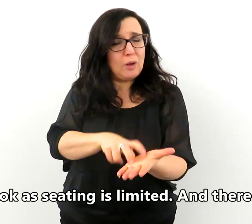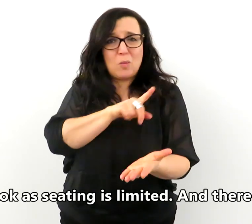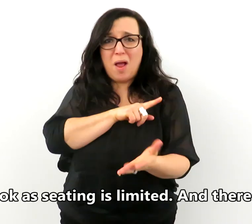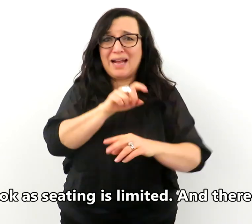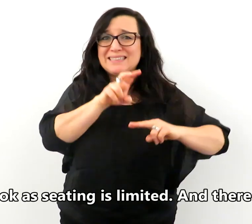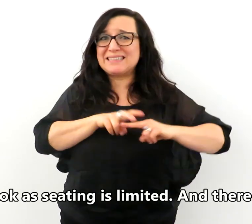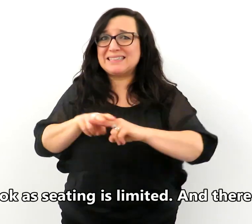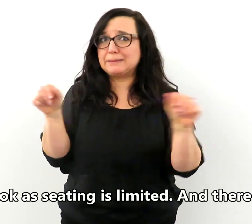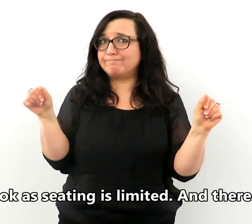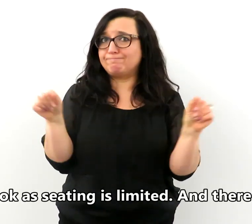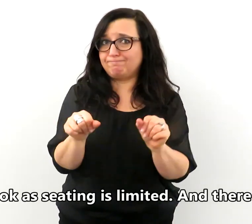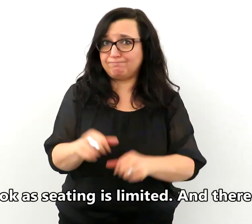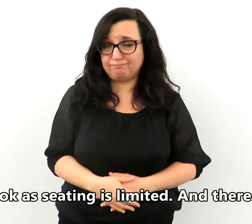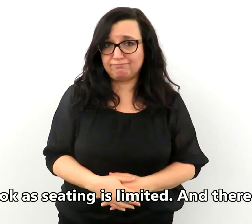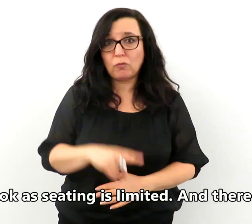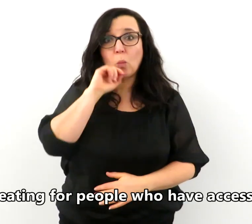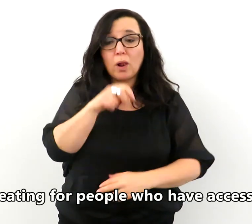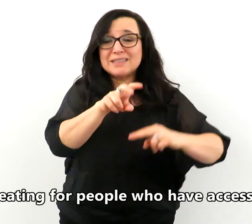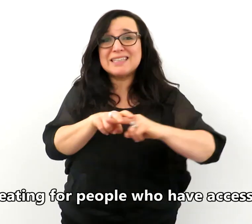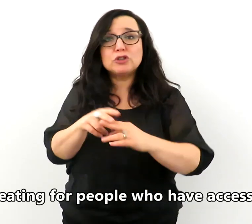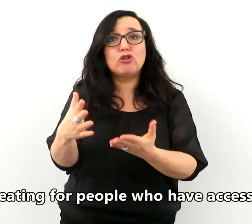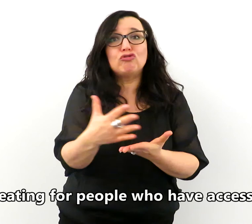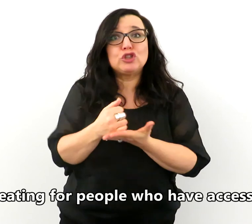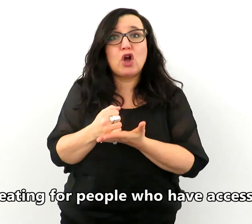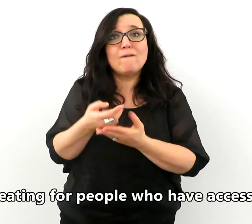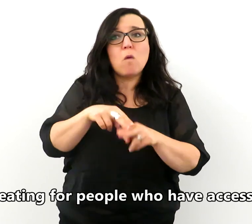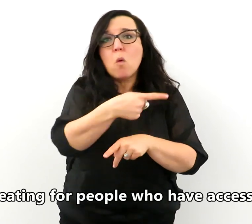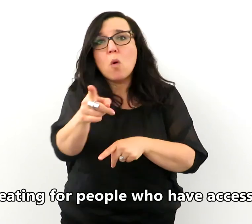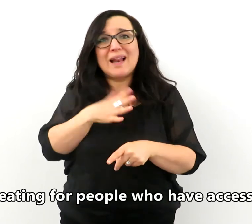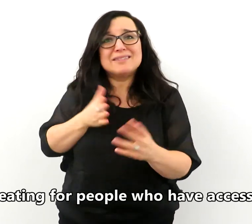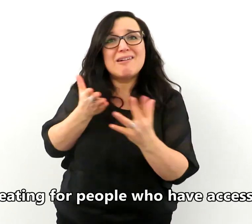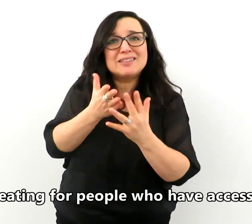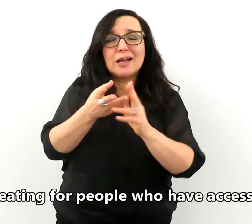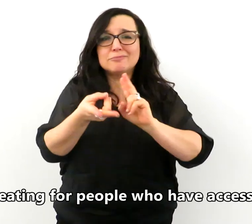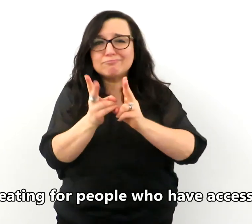as seating is limited and there will be reserved seating for people who have access needs